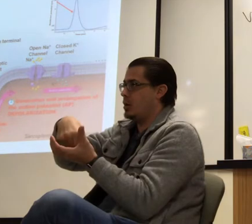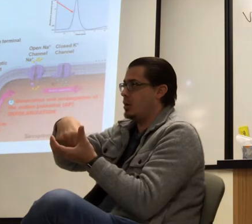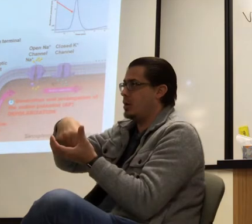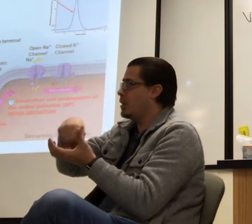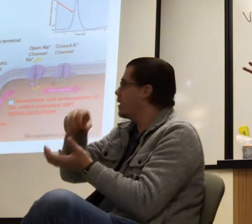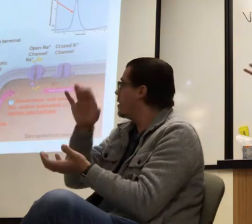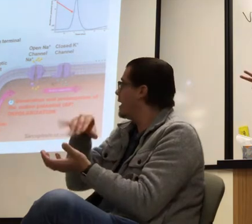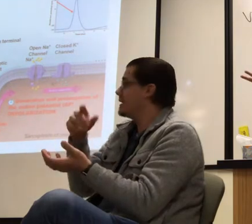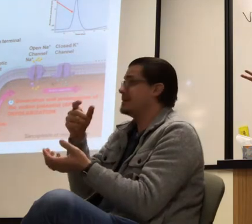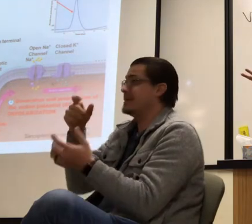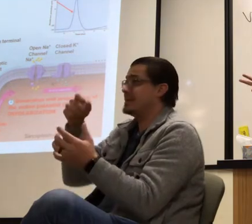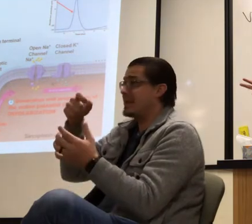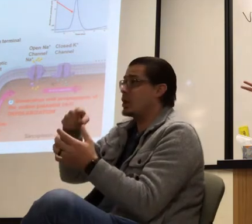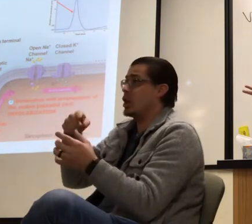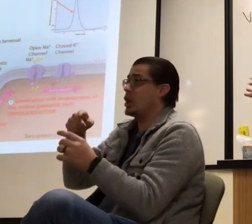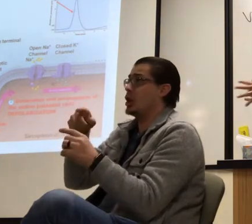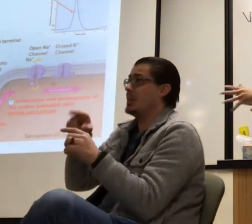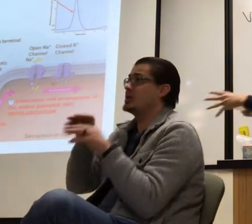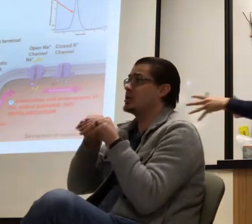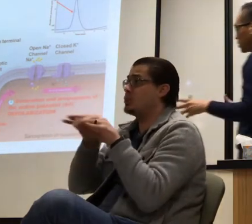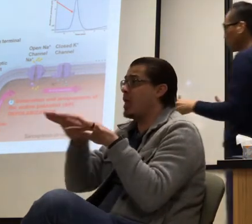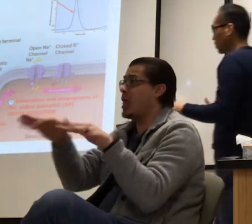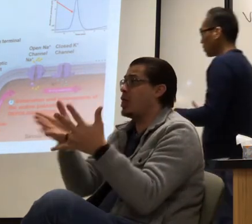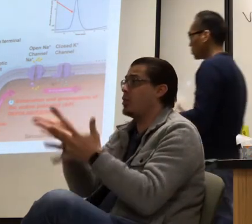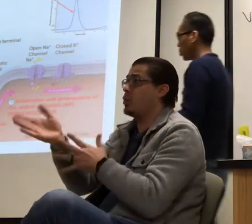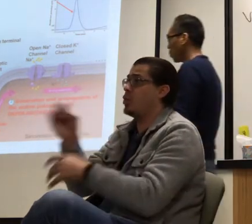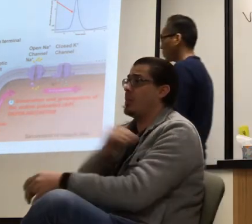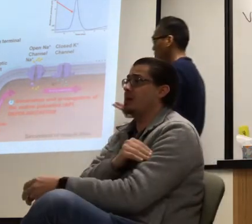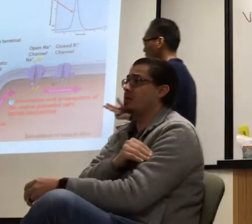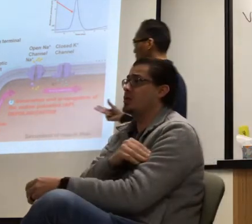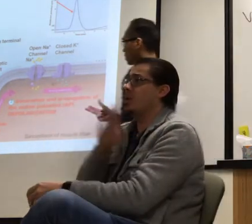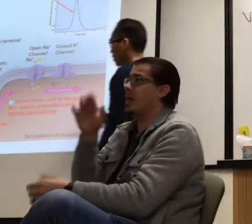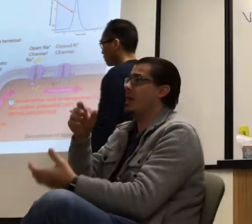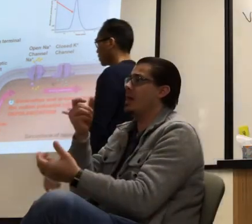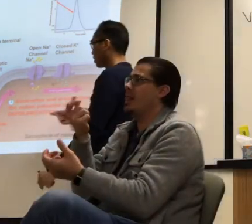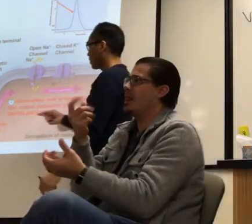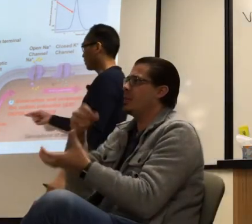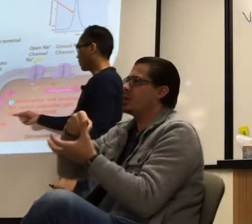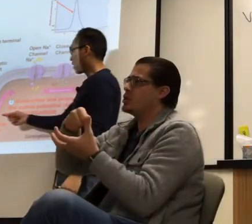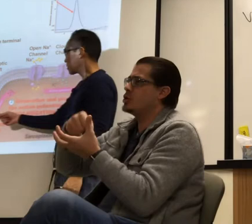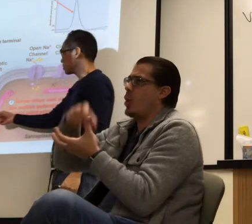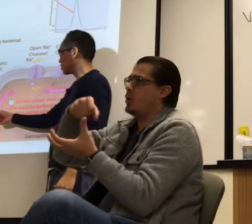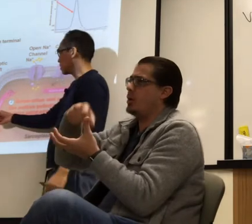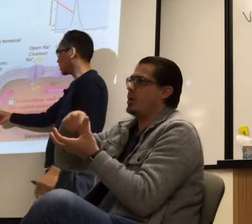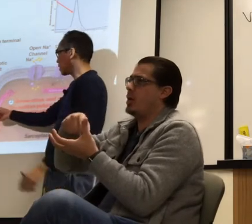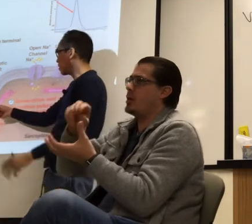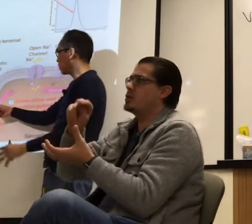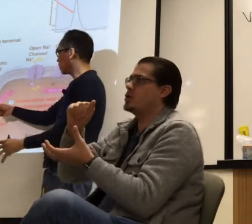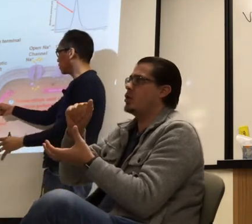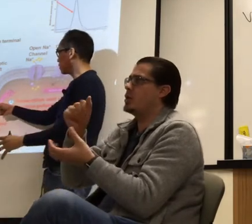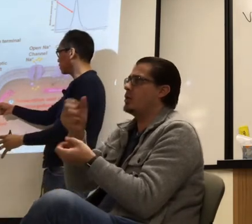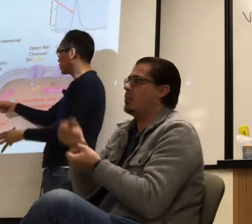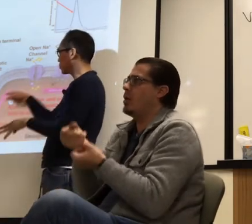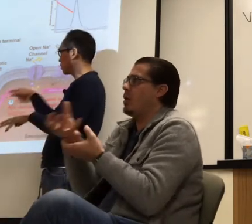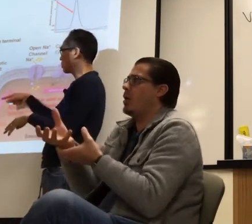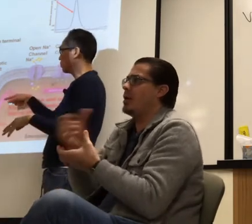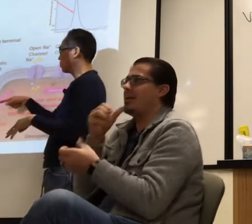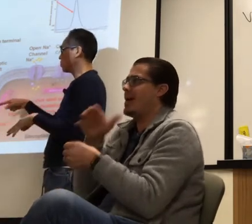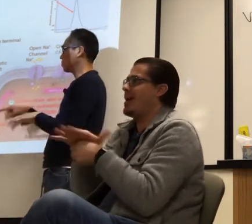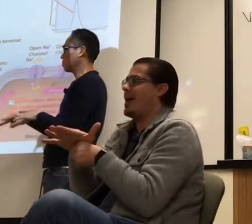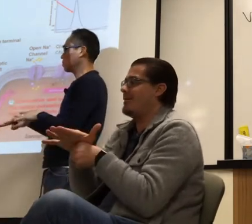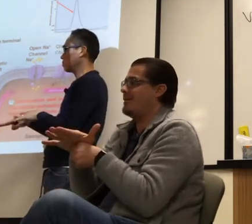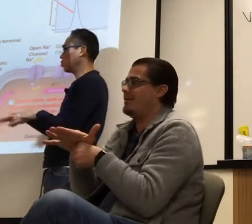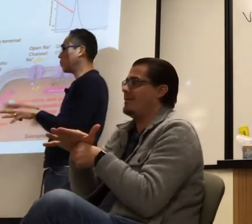That signal has to spread. But this little jolt of sodium influx is not enough to